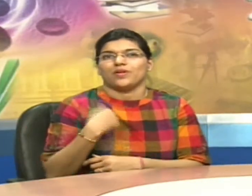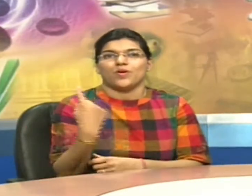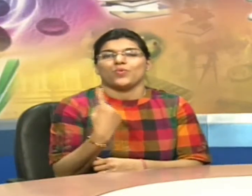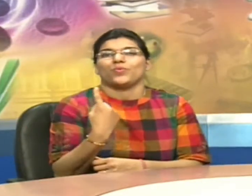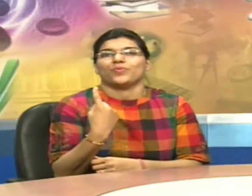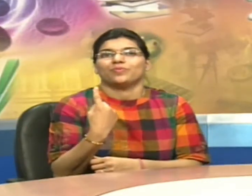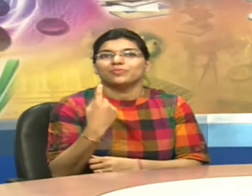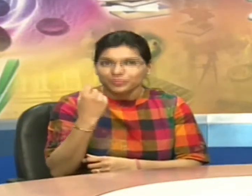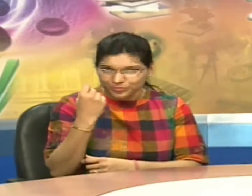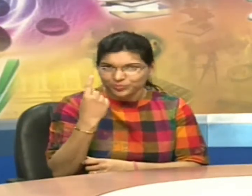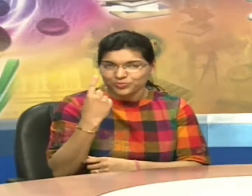Are you married? No.